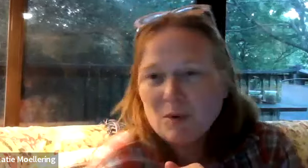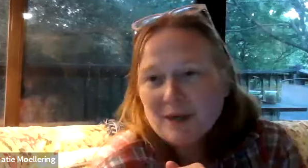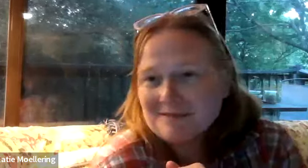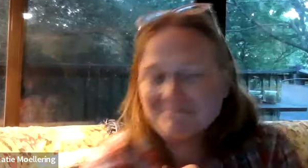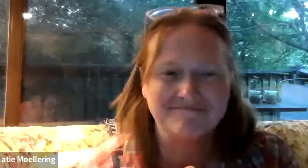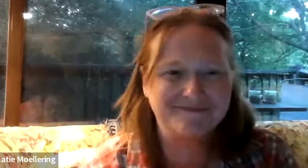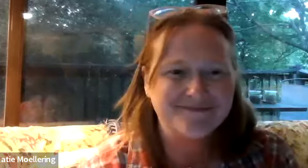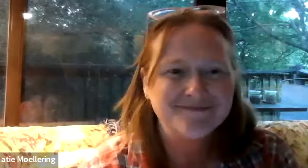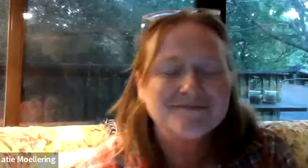point.